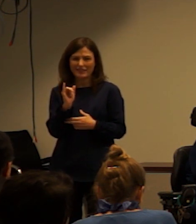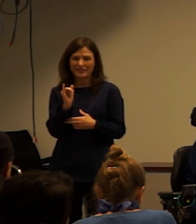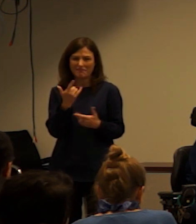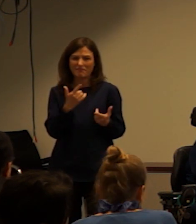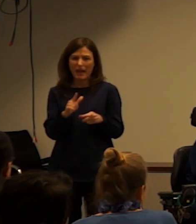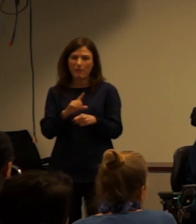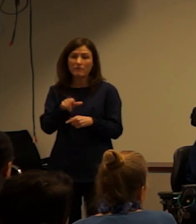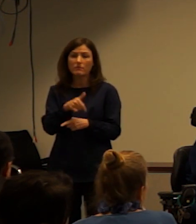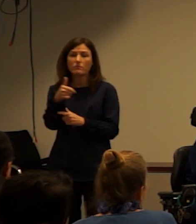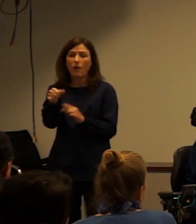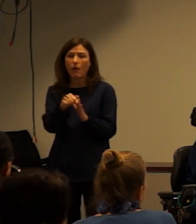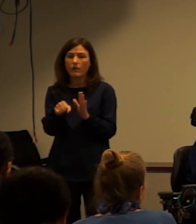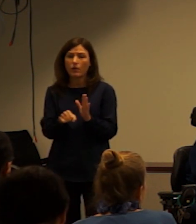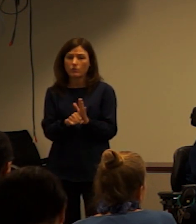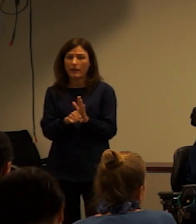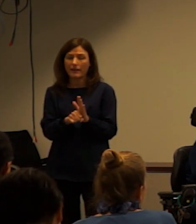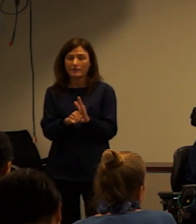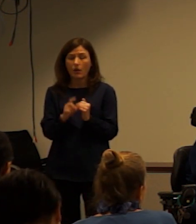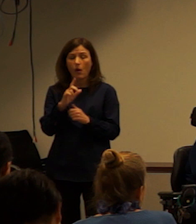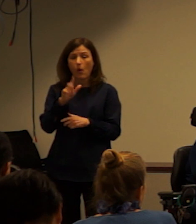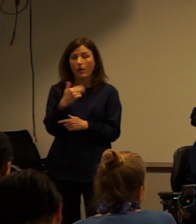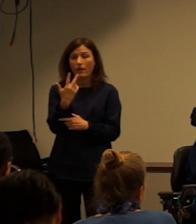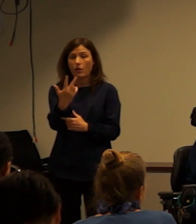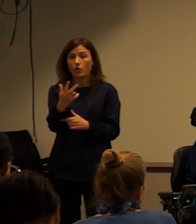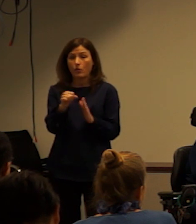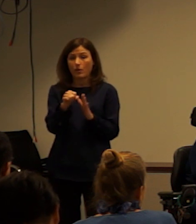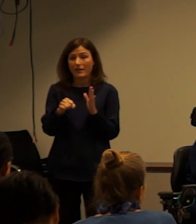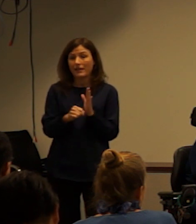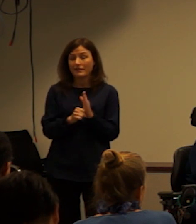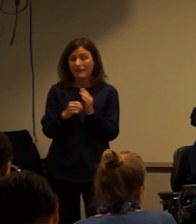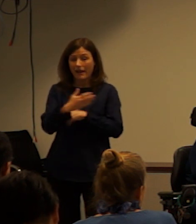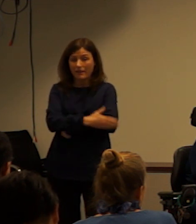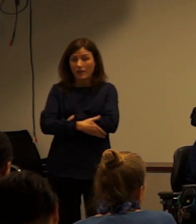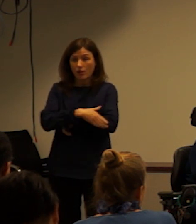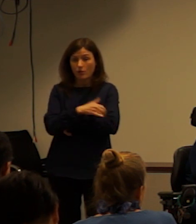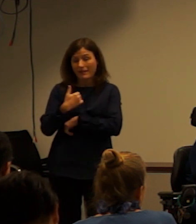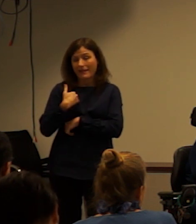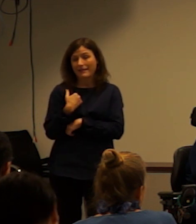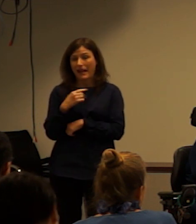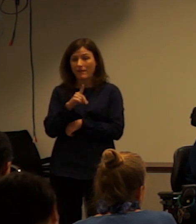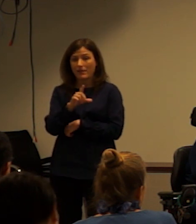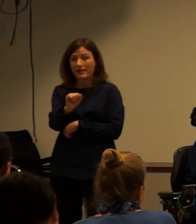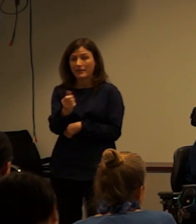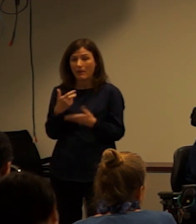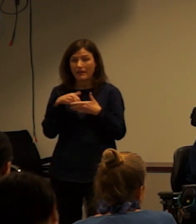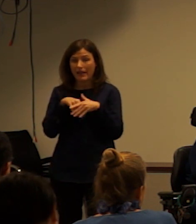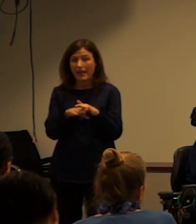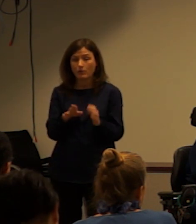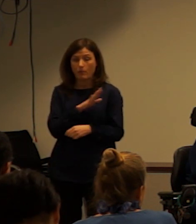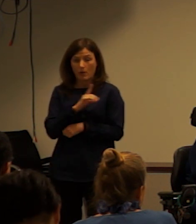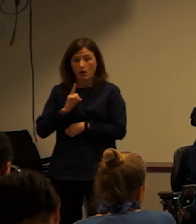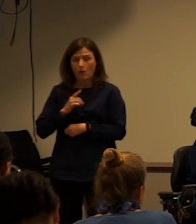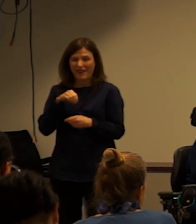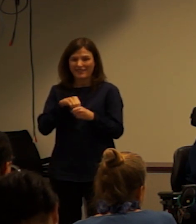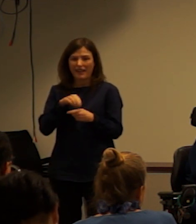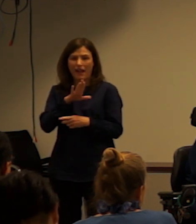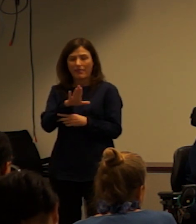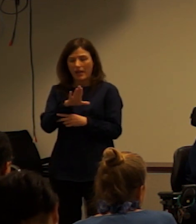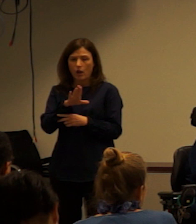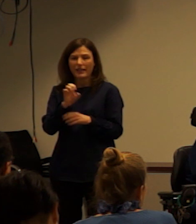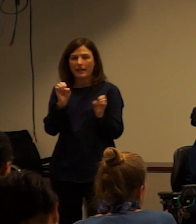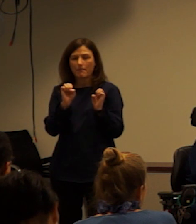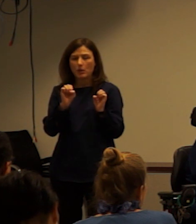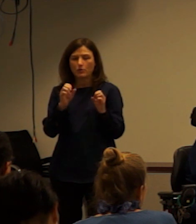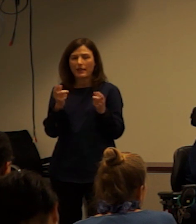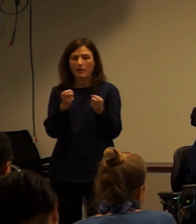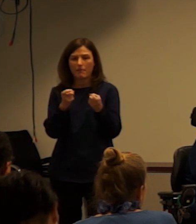state. There's only 3 states in the country that even have a Disability Integration Bureau within their emergency management agency. And so I